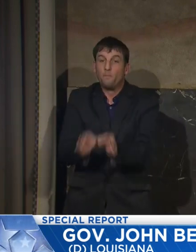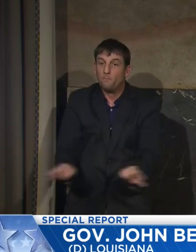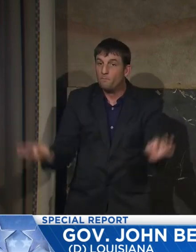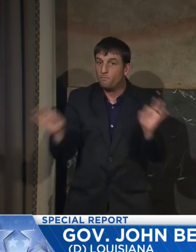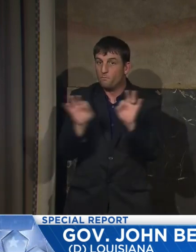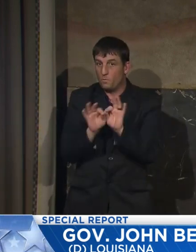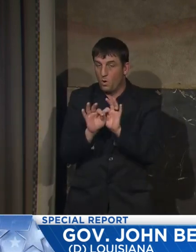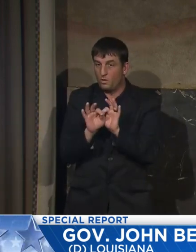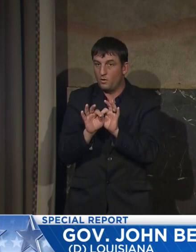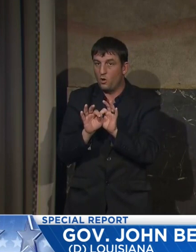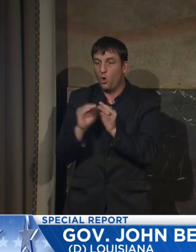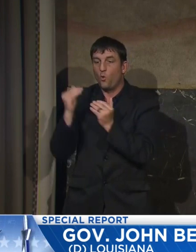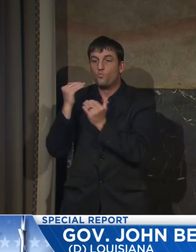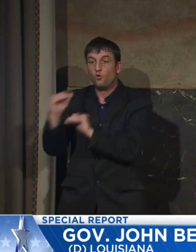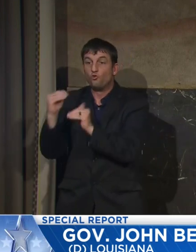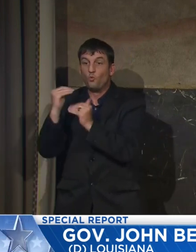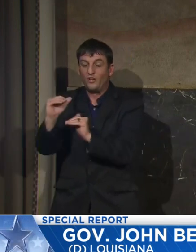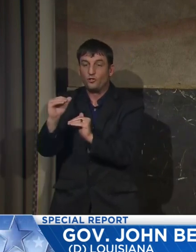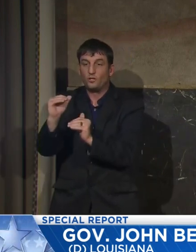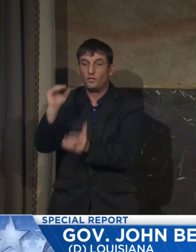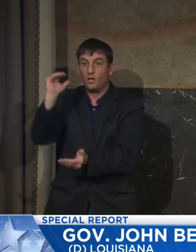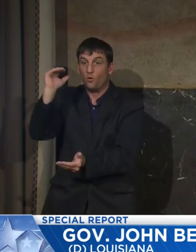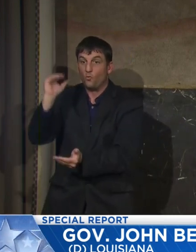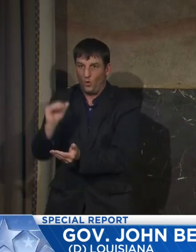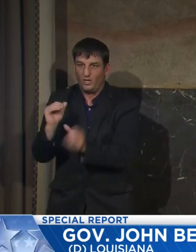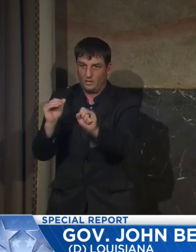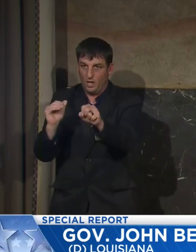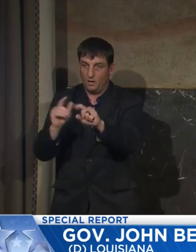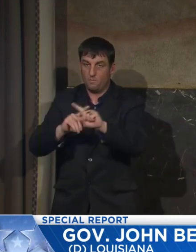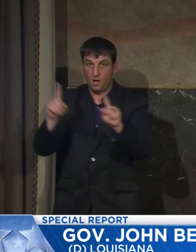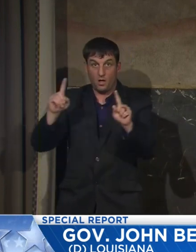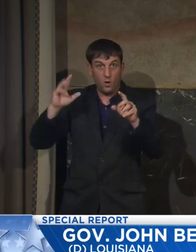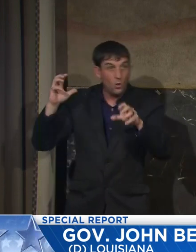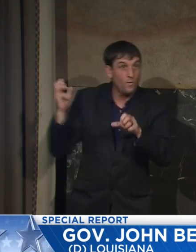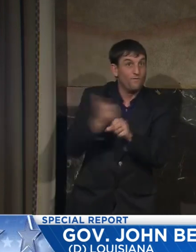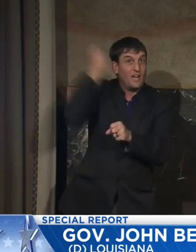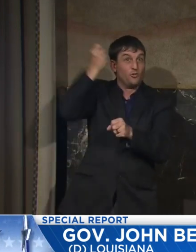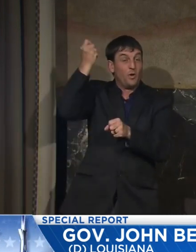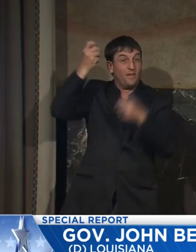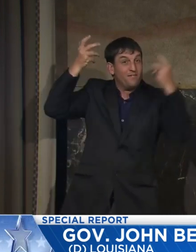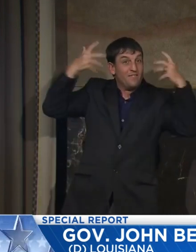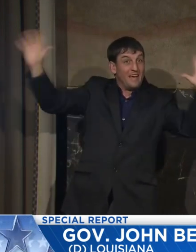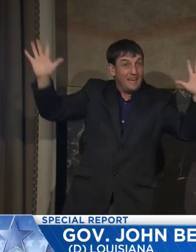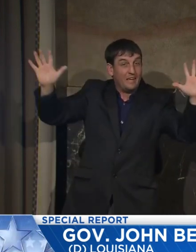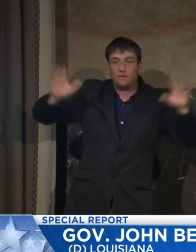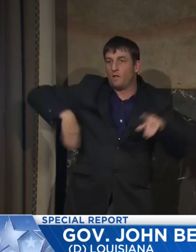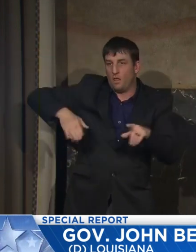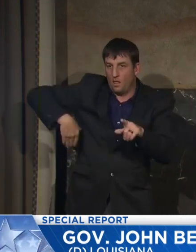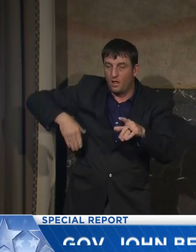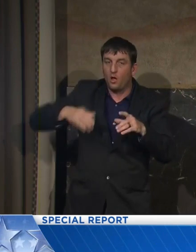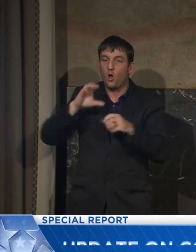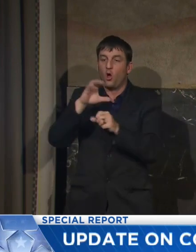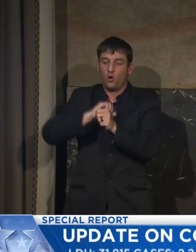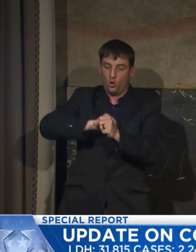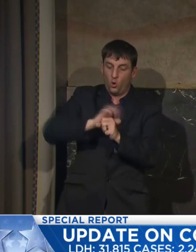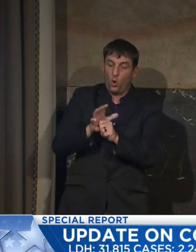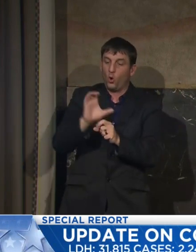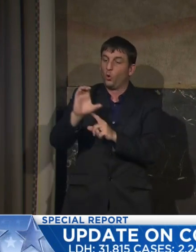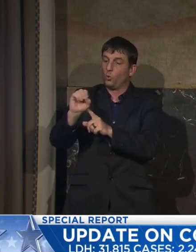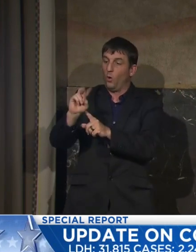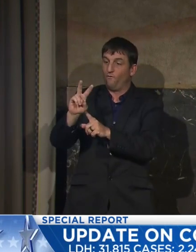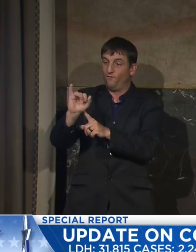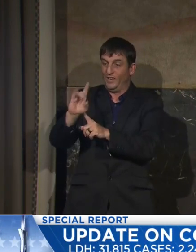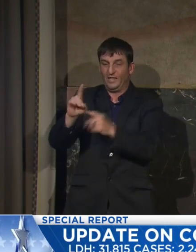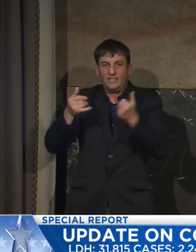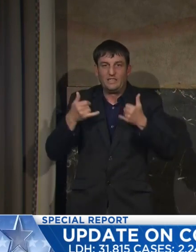it's not mission accomplished. We're not declaring victory. There's still COVID out there, just like there is all over the country. And